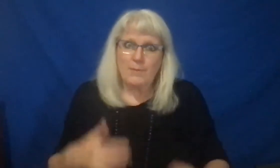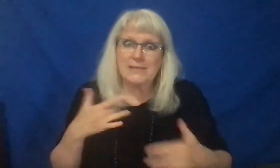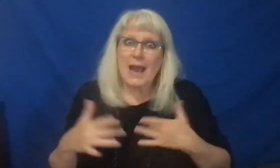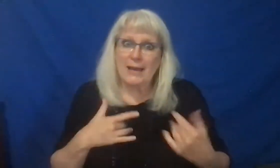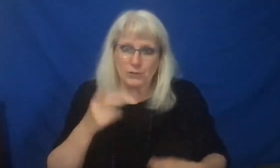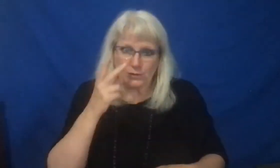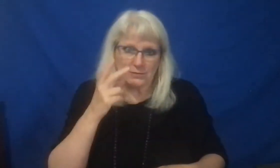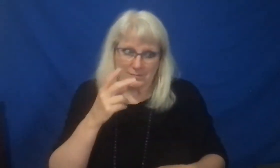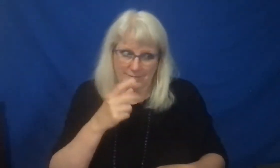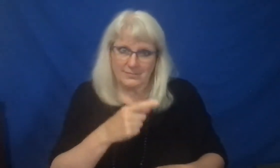say.